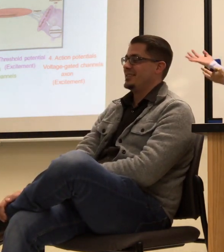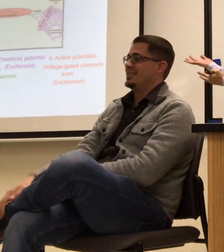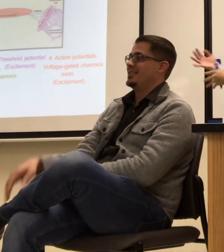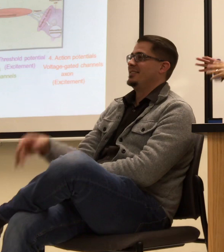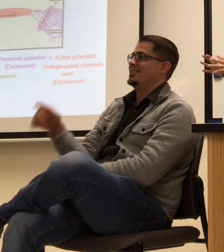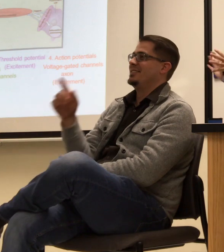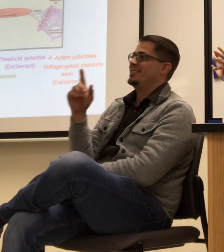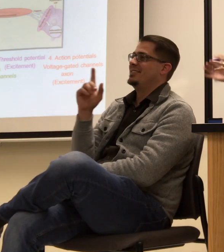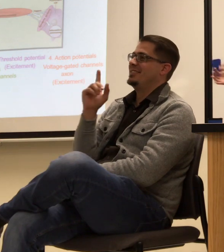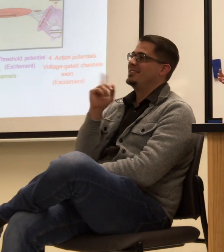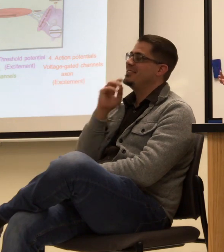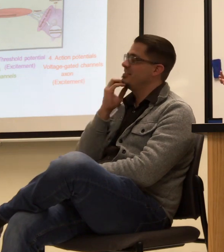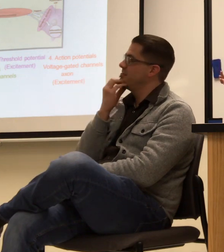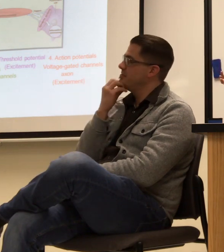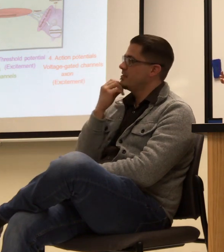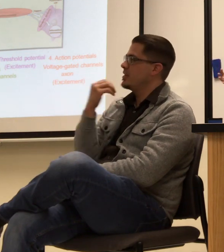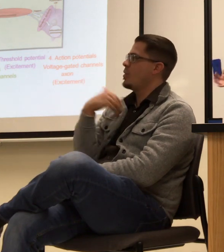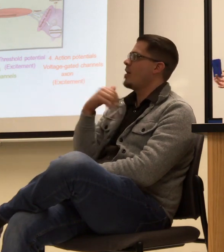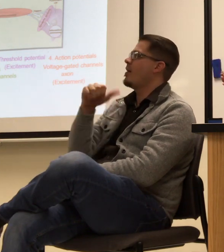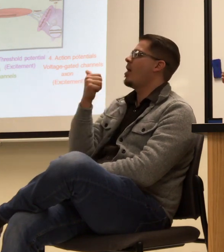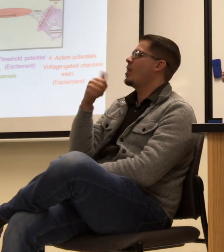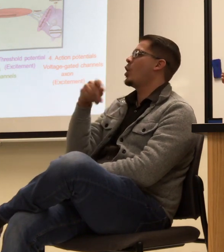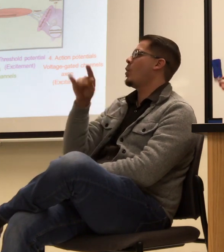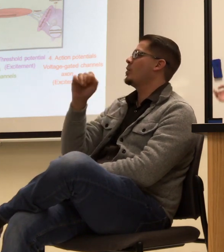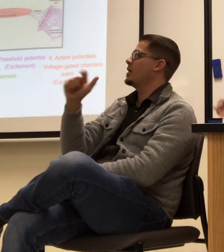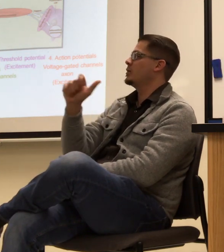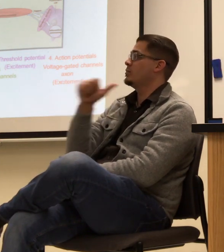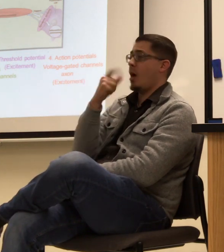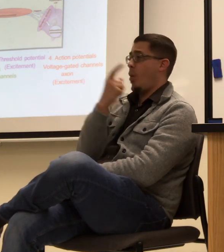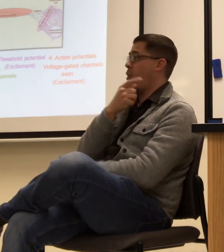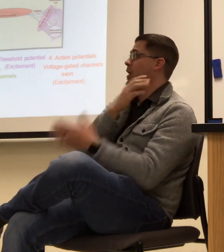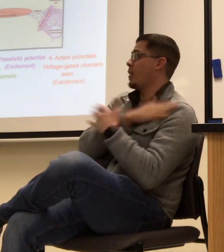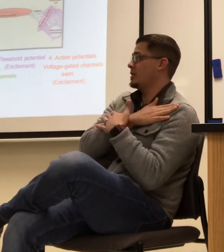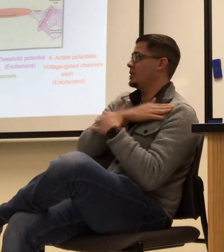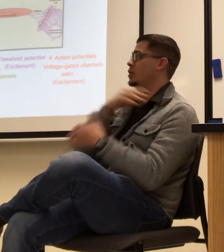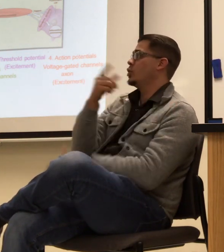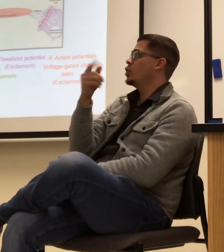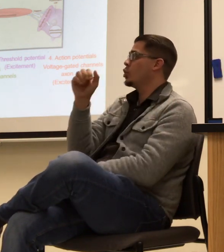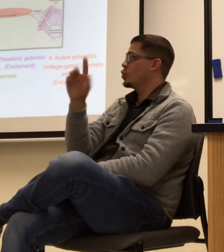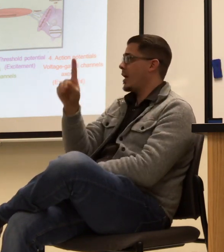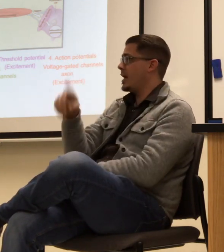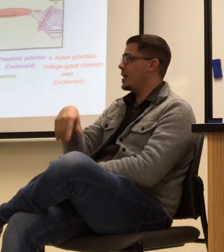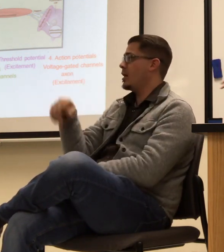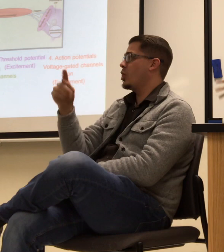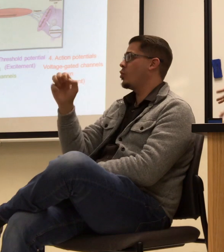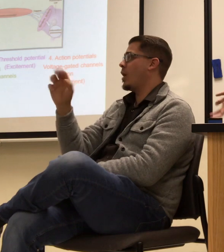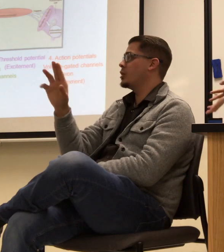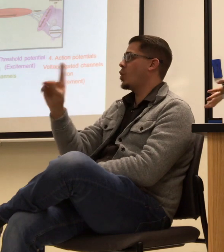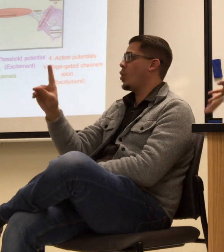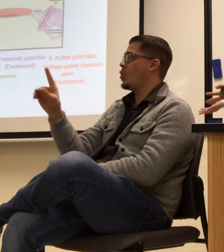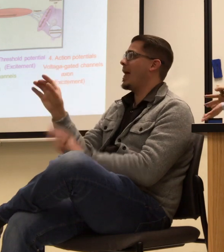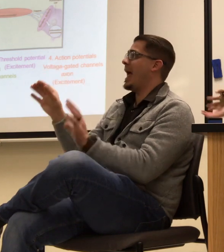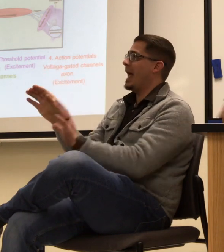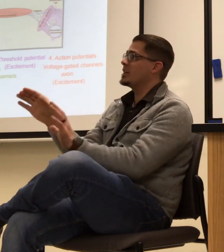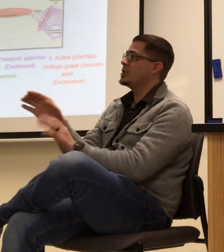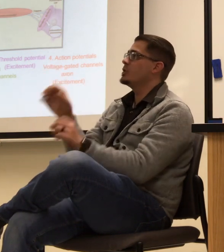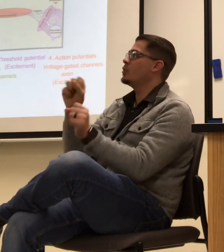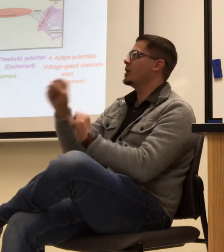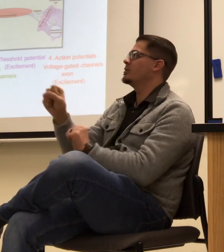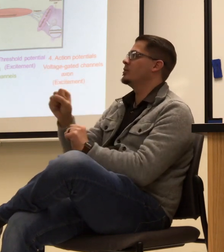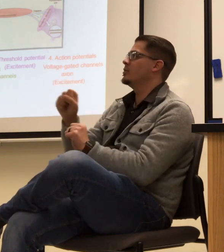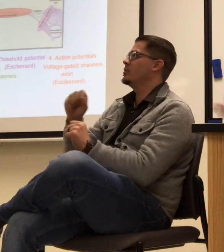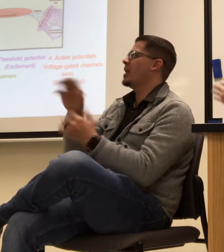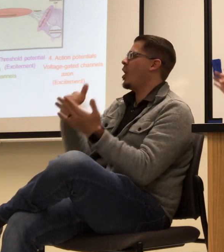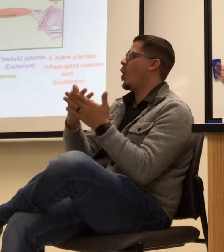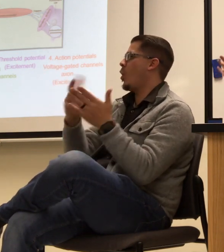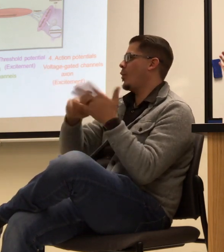Well, you have all these other kind of potentials besides resting potential, graded threshold action potentials. They all mean different things,